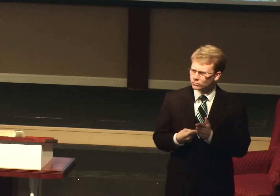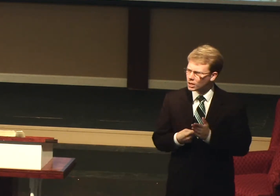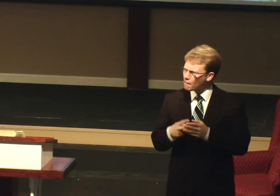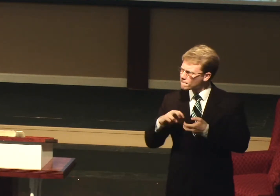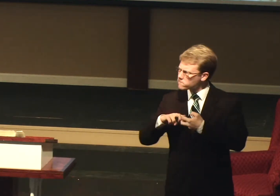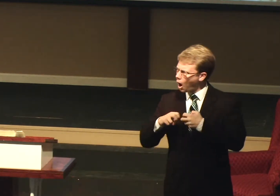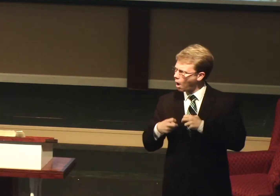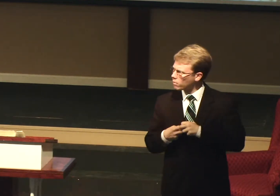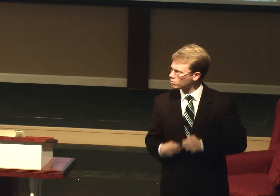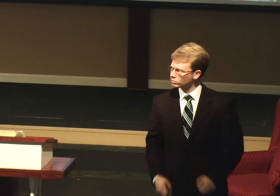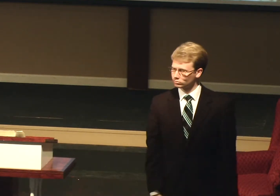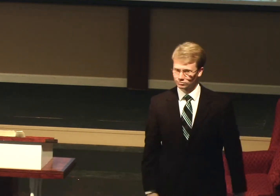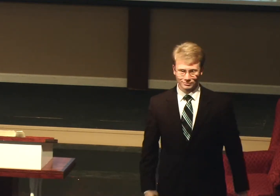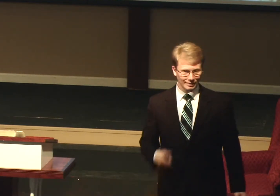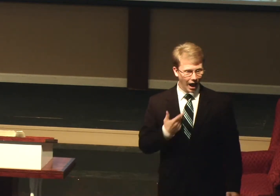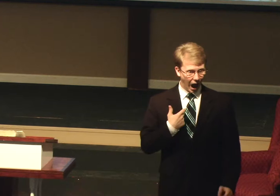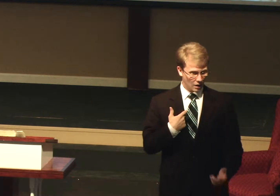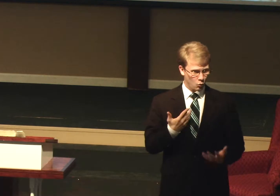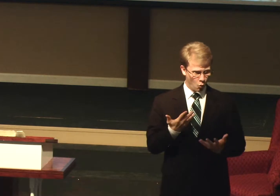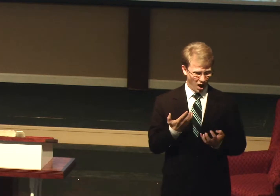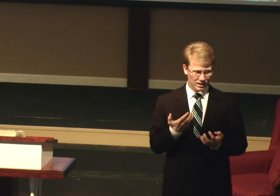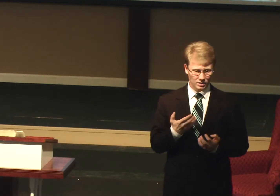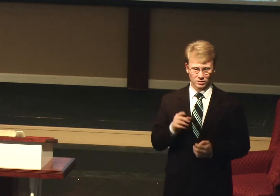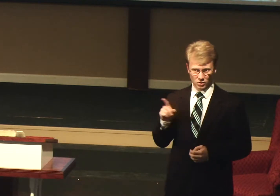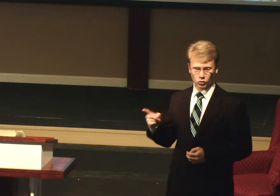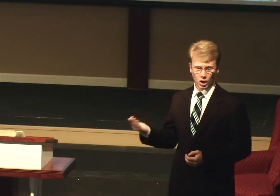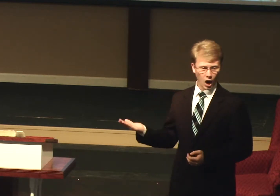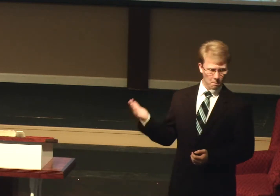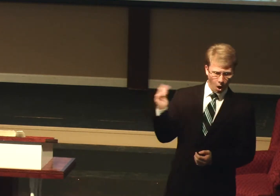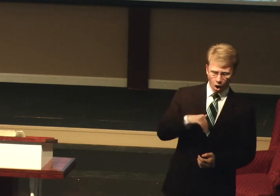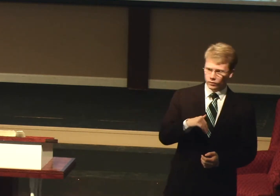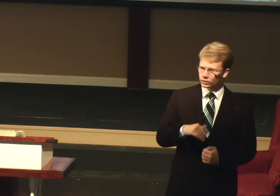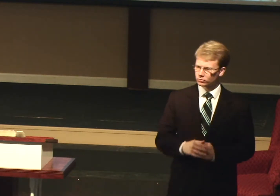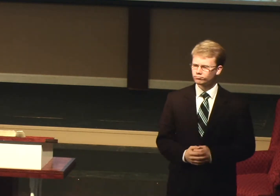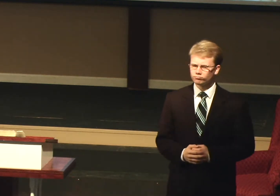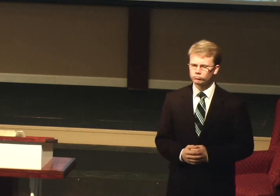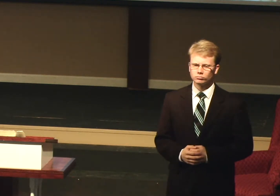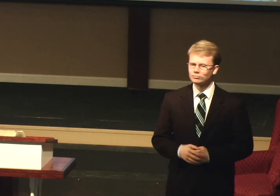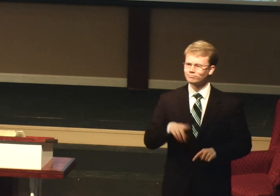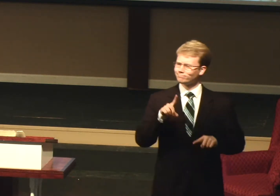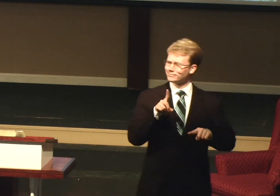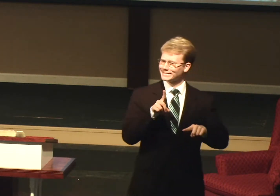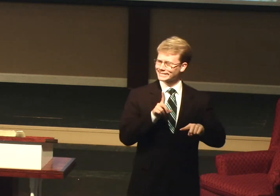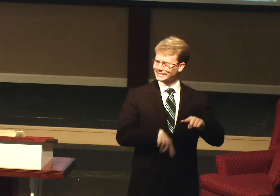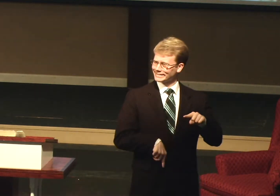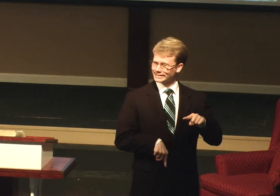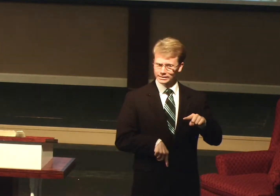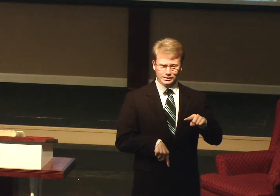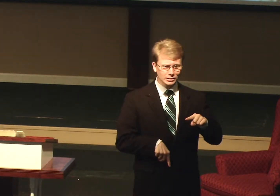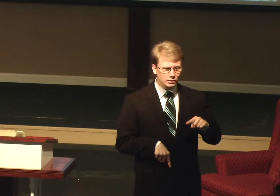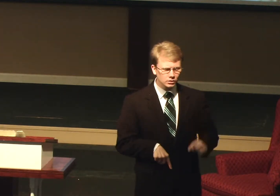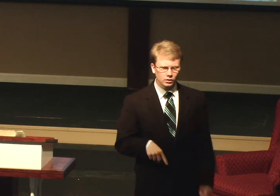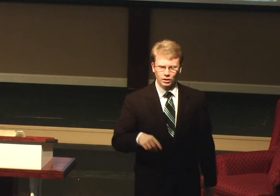Not a citizen. That's a problem, right? In order for her to be able to come, she